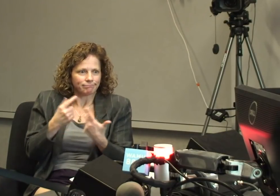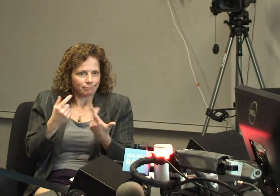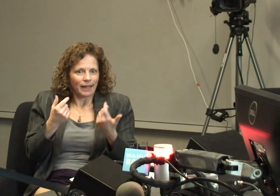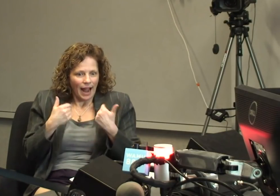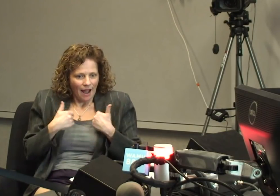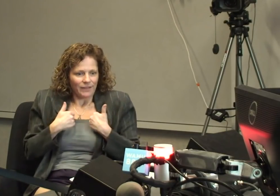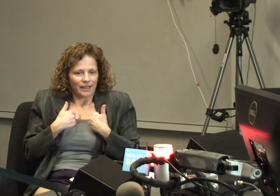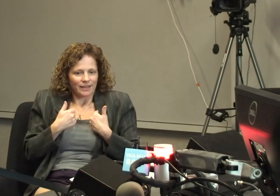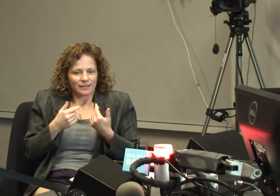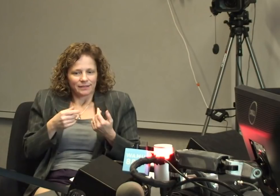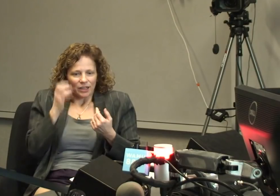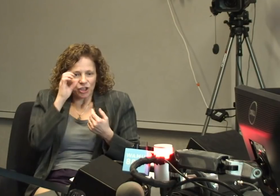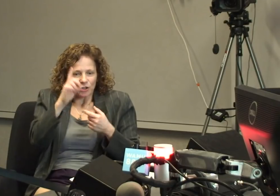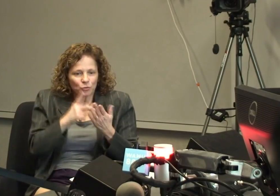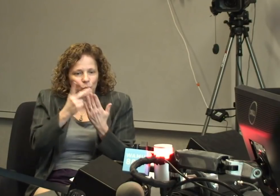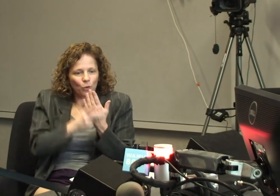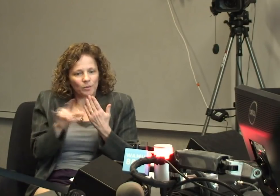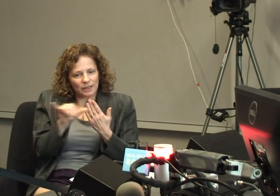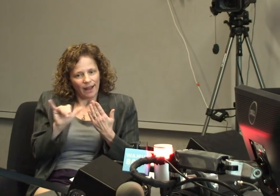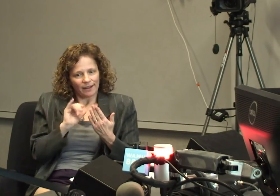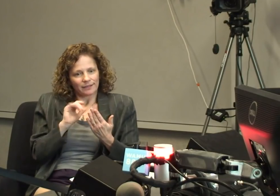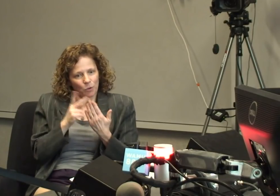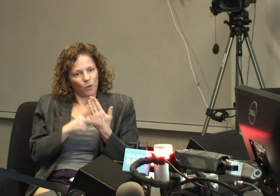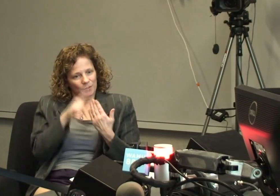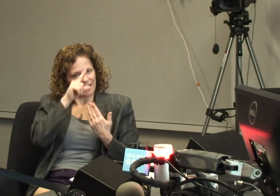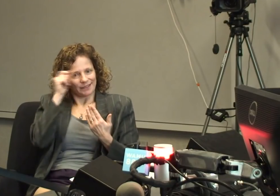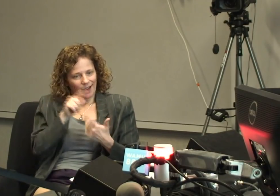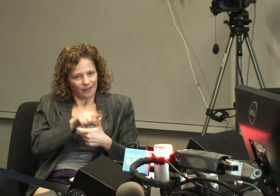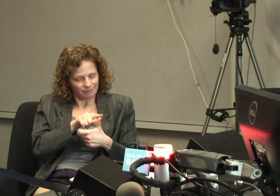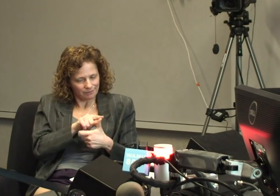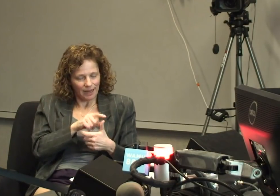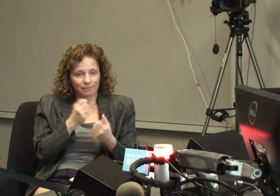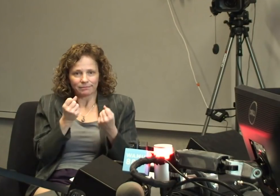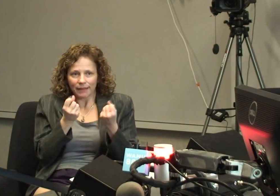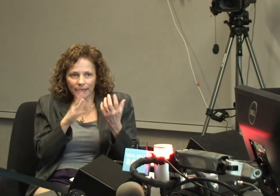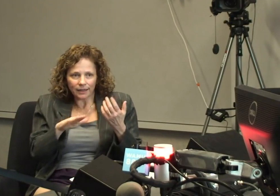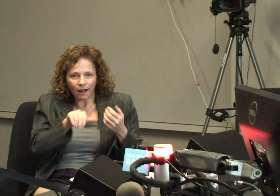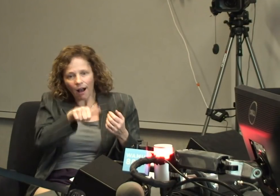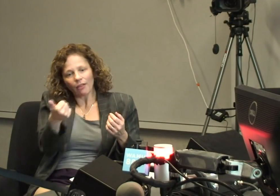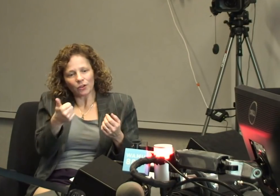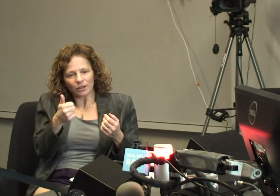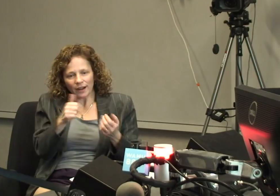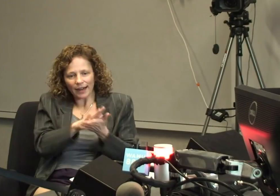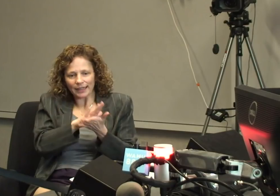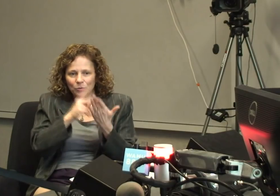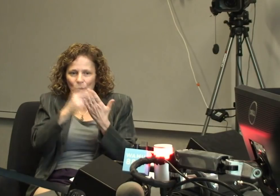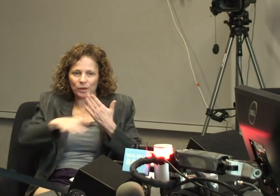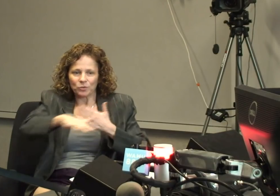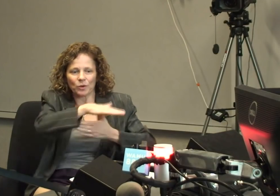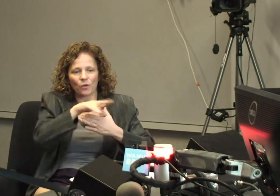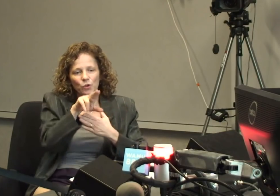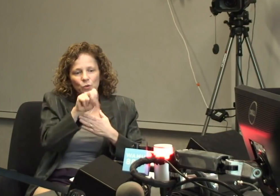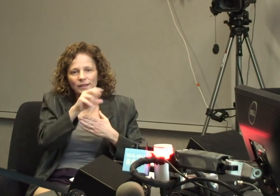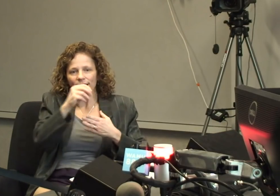on a daily basis really comes down to three issues. One relates to the education of sign language interpreters as I've mentioned. And there are academic